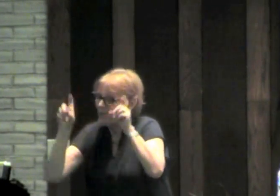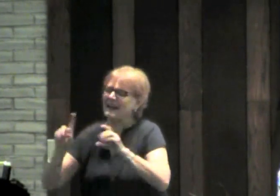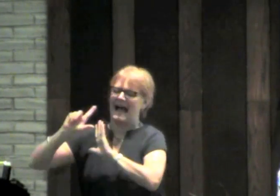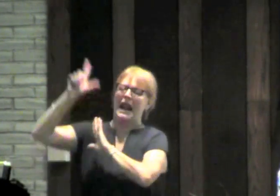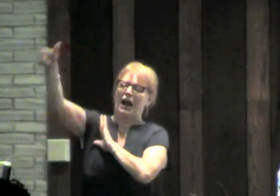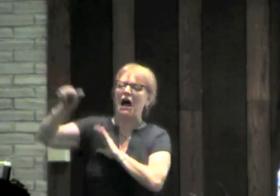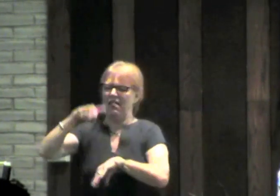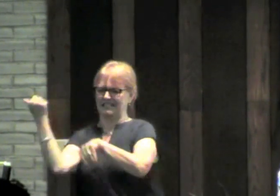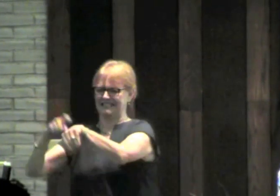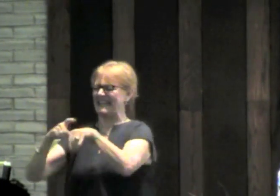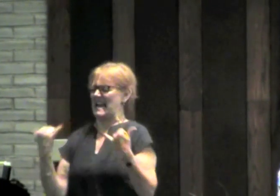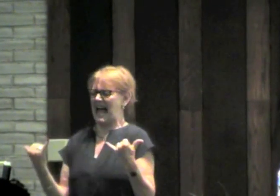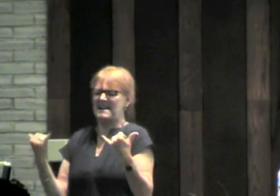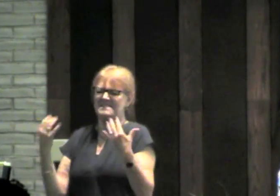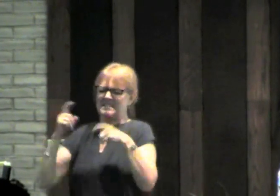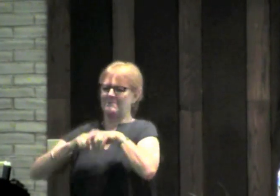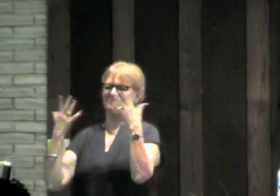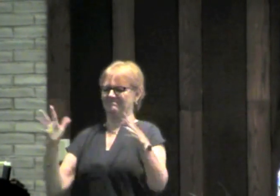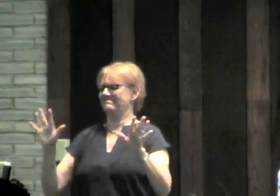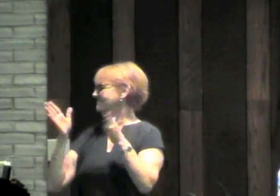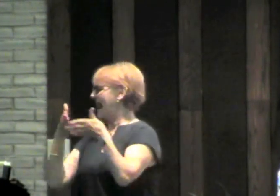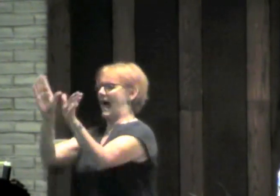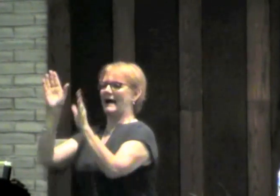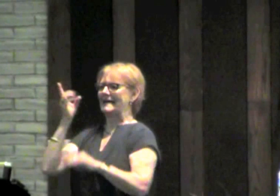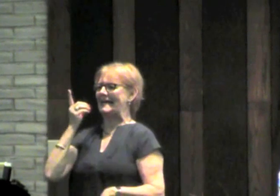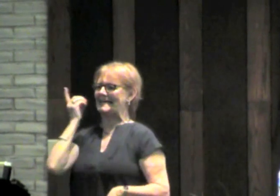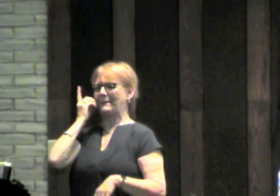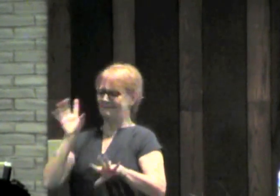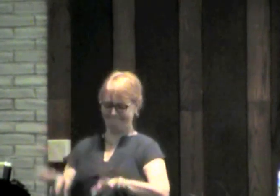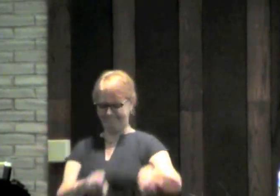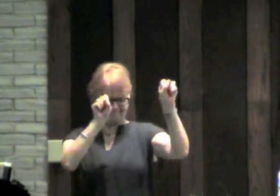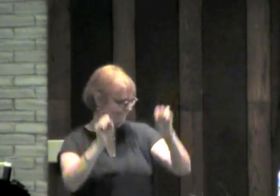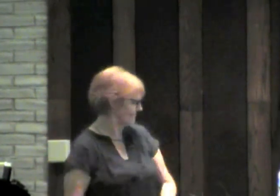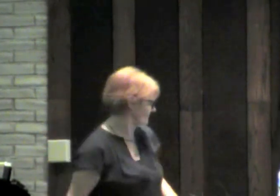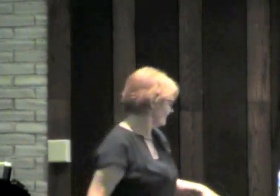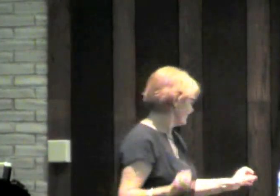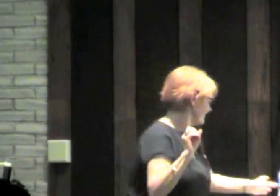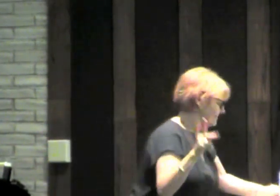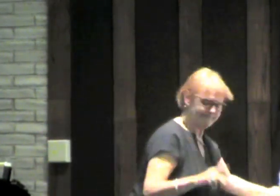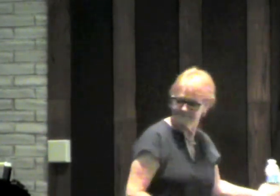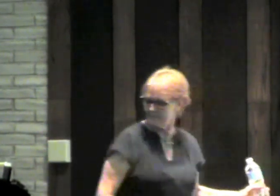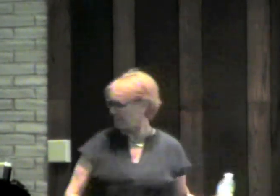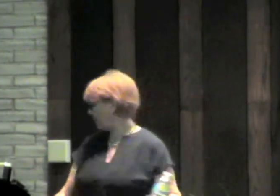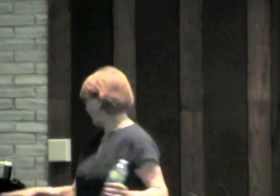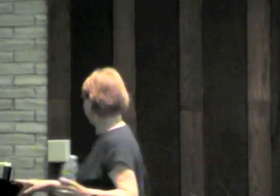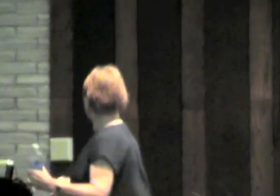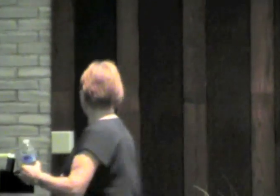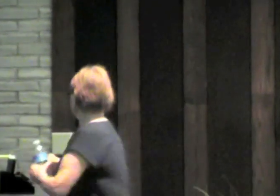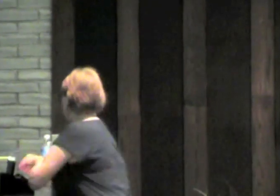And if you want to talk with me more, come and see me outside or talk to me another time. And, you know, we're going to let Debbie take back over the show.